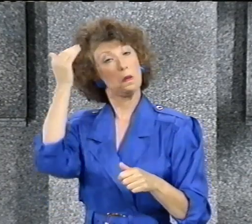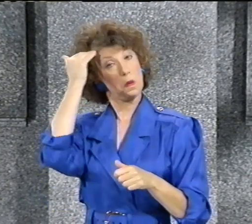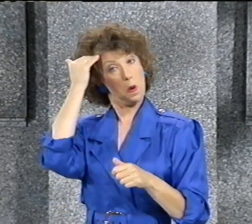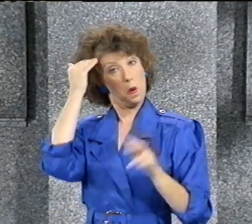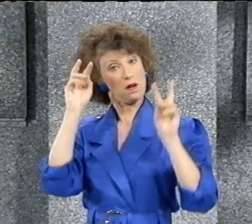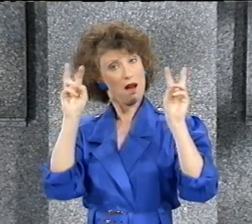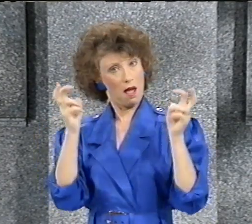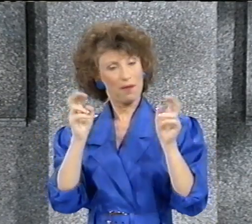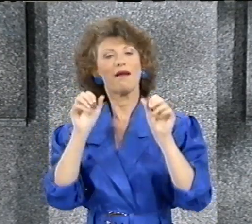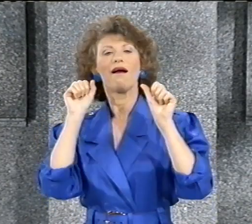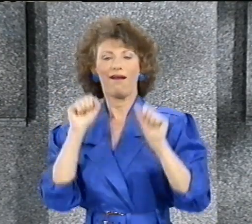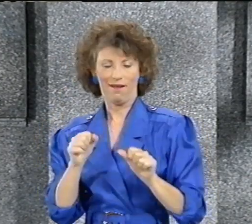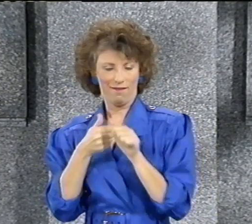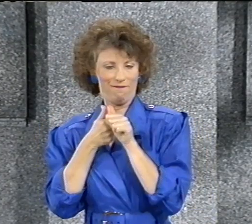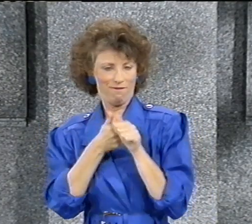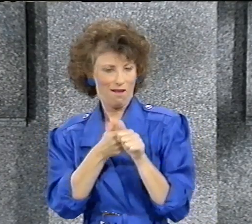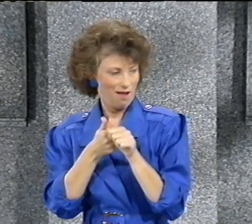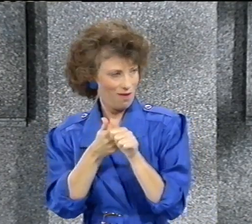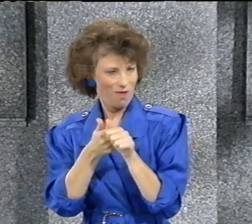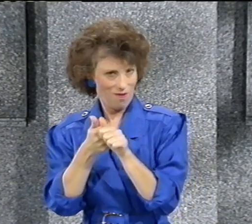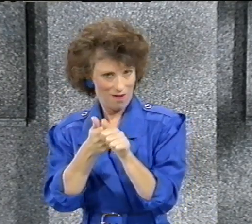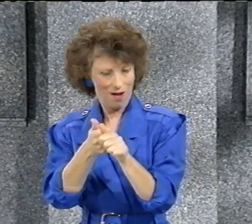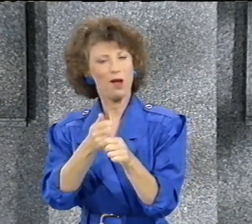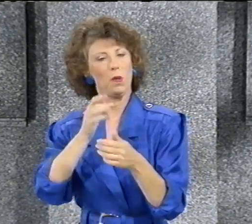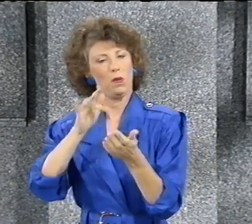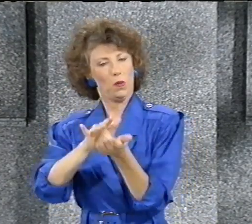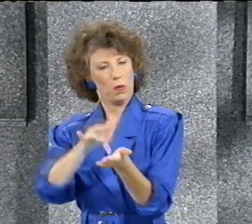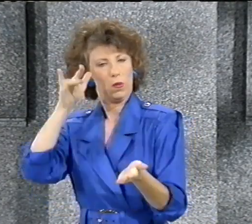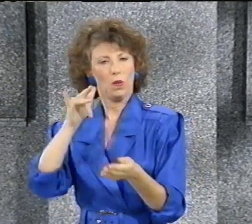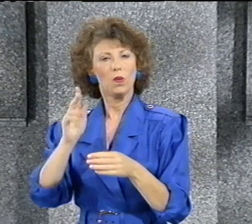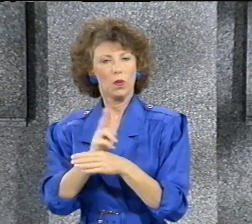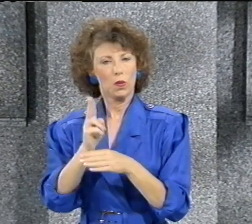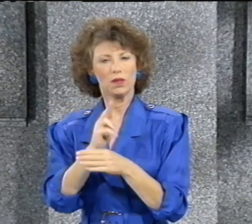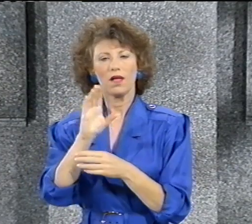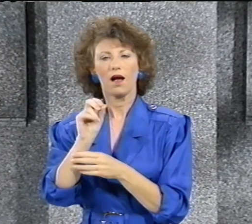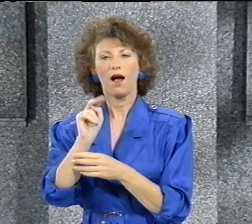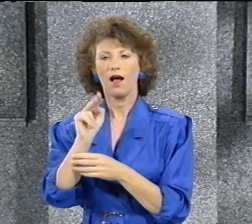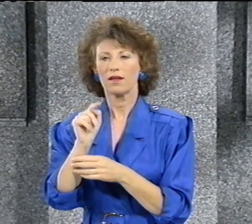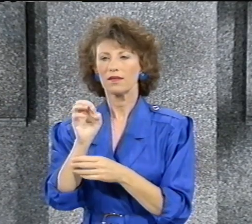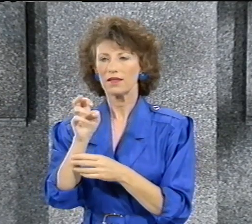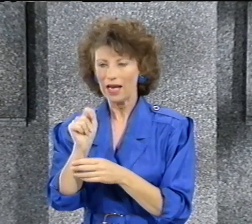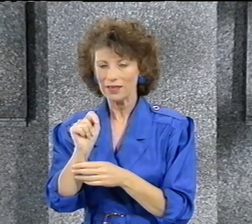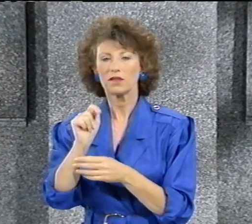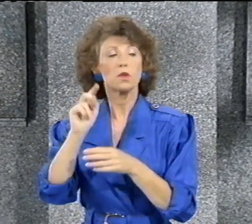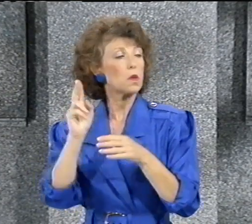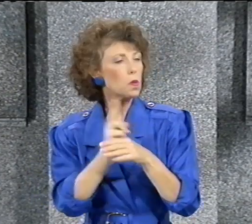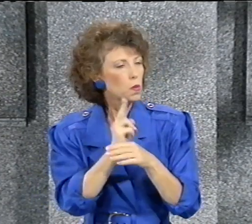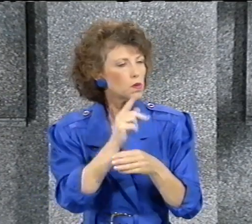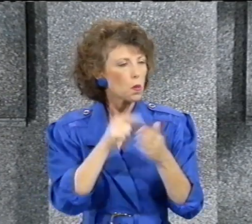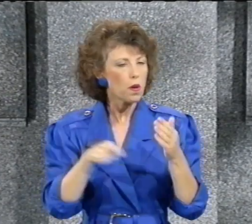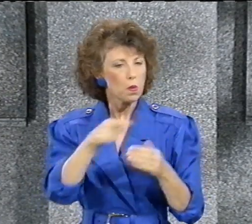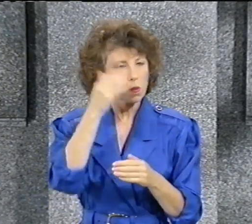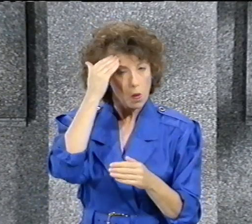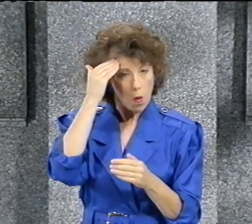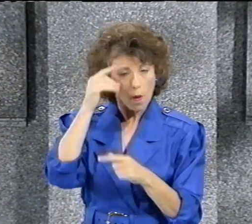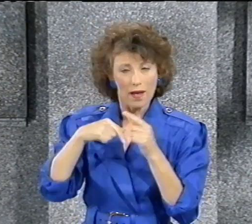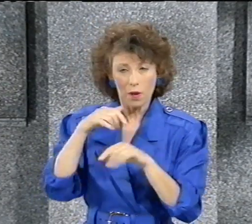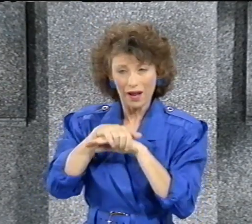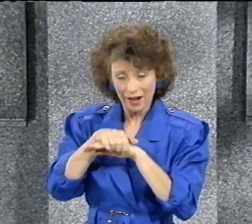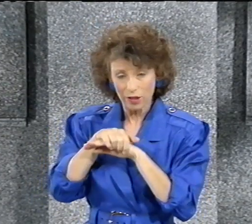If you know the topic of conversation and can predict what's coming, you are using the contextual clues and what you